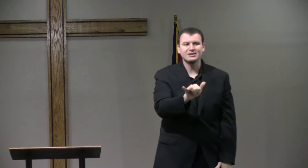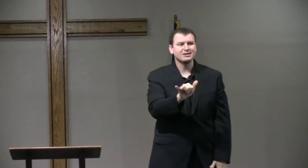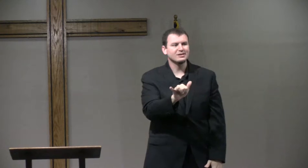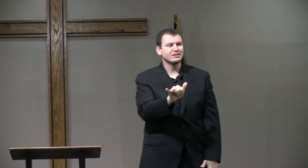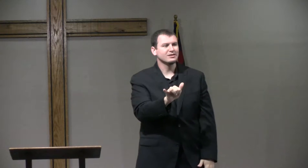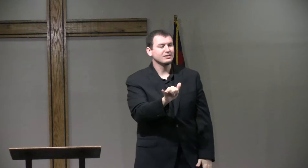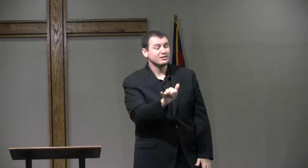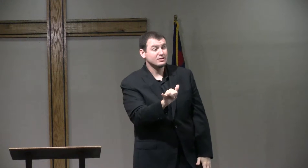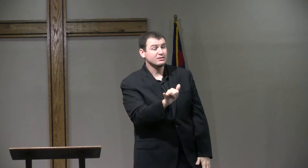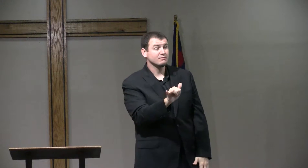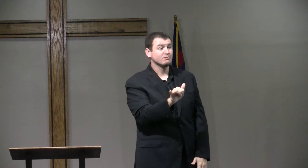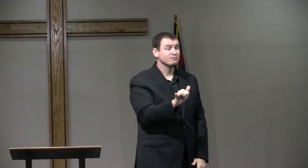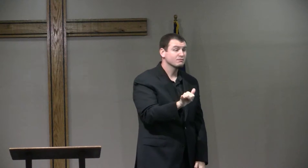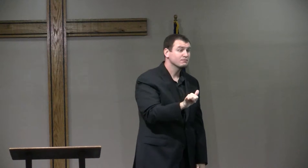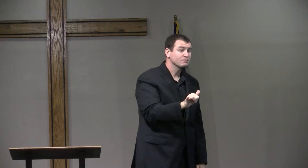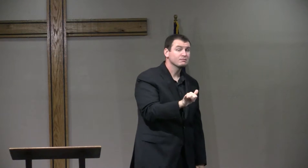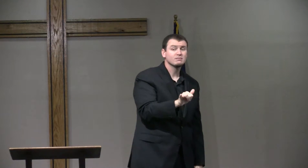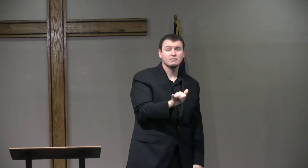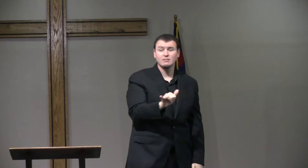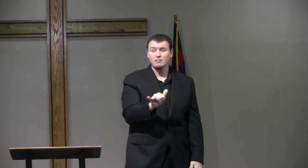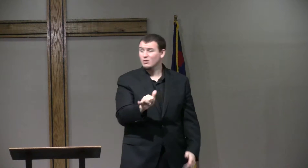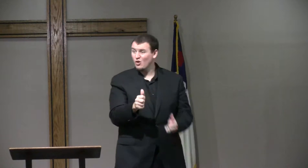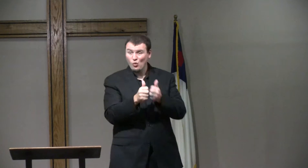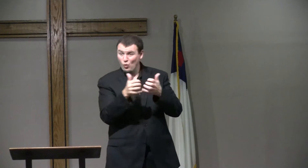for our goal to have, to be unified.